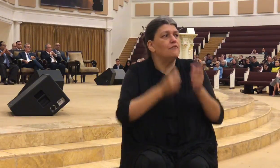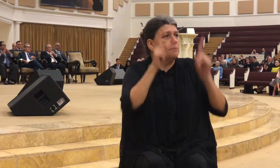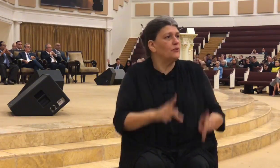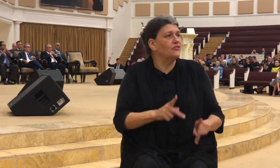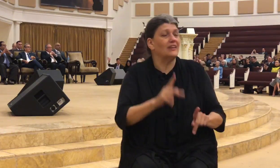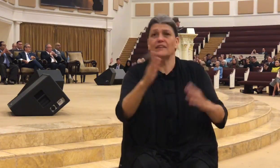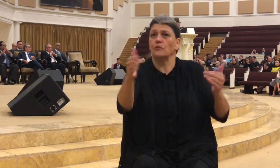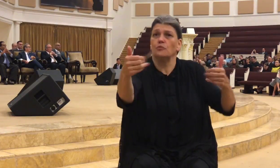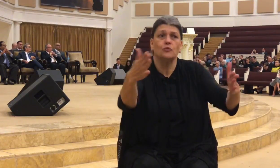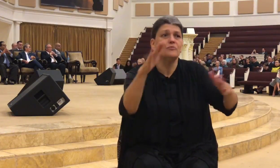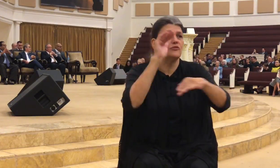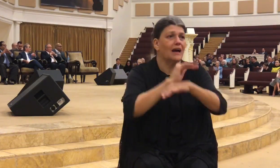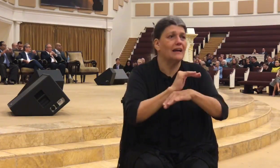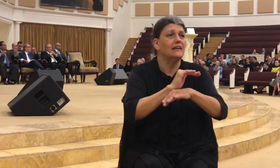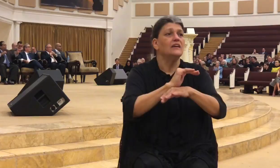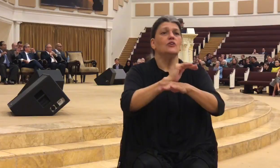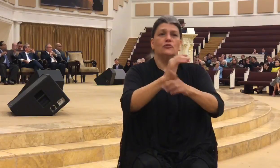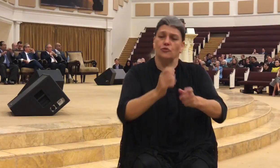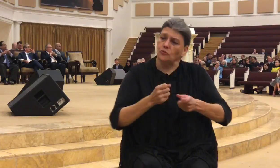praise.